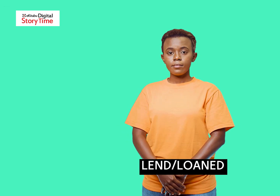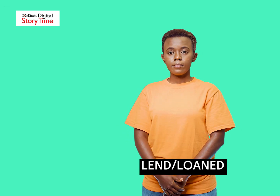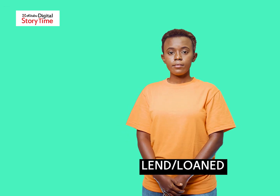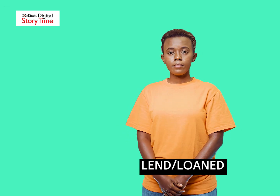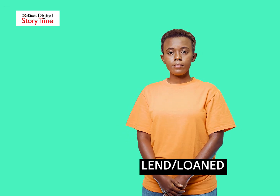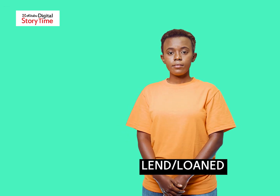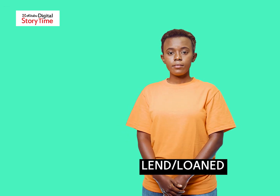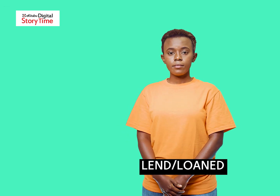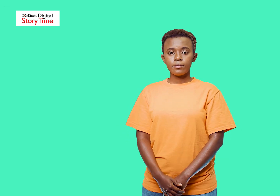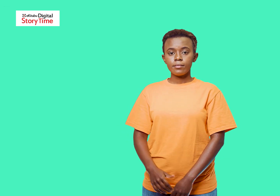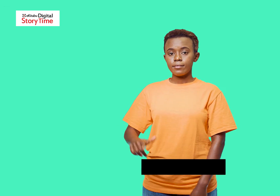Lend.